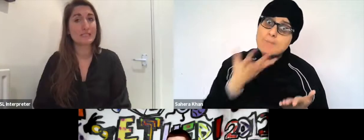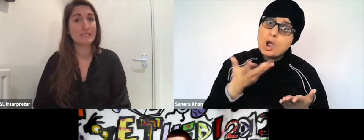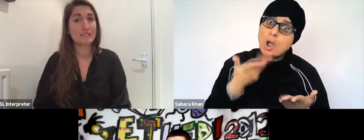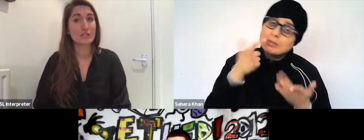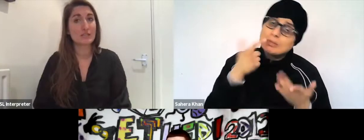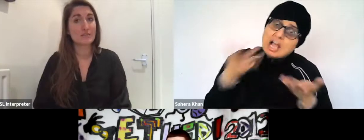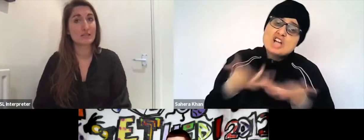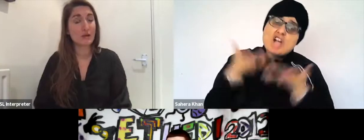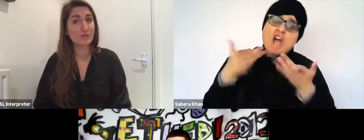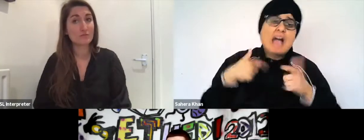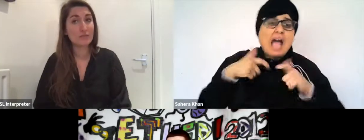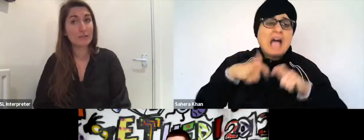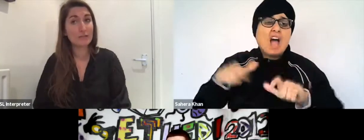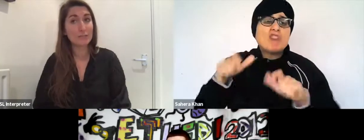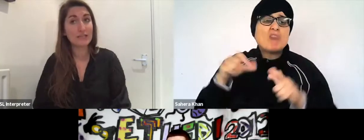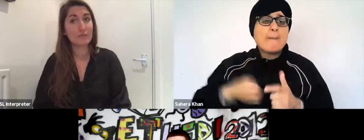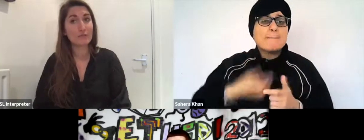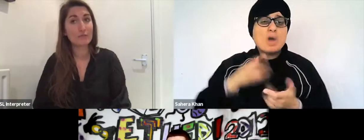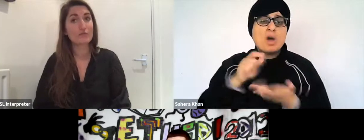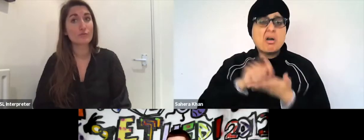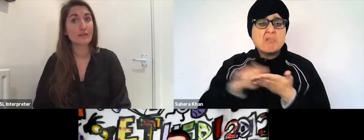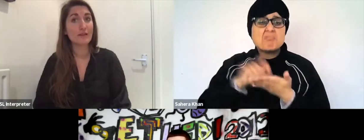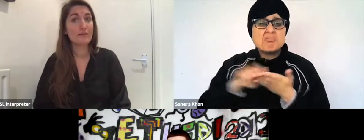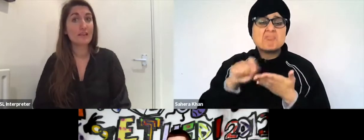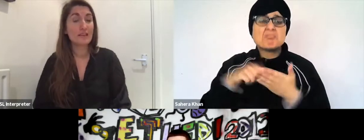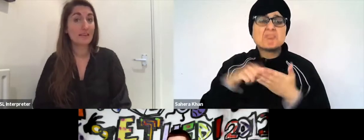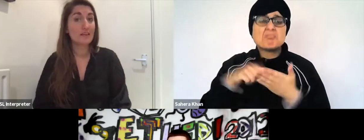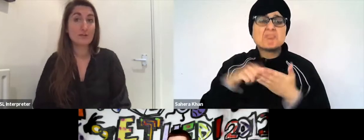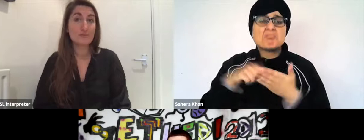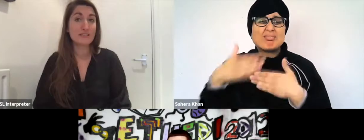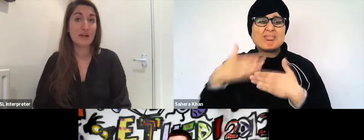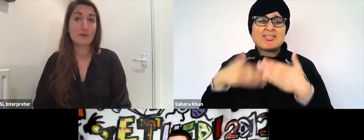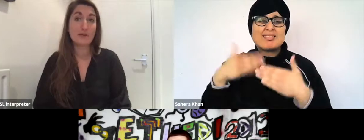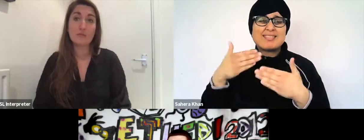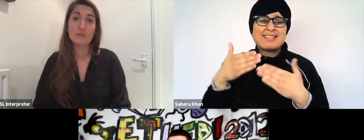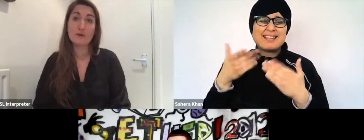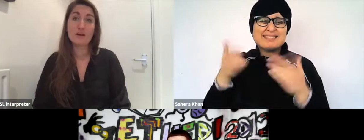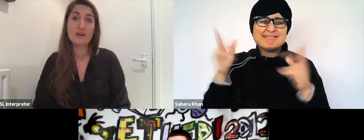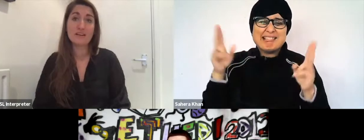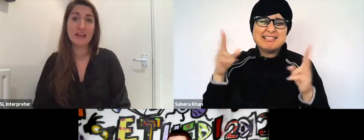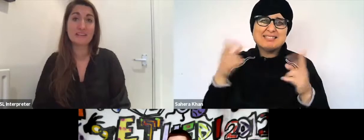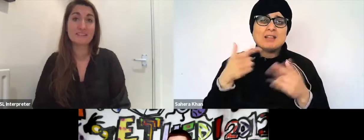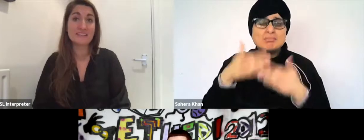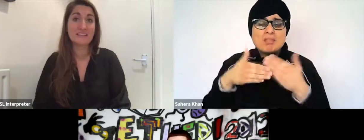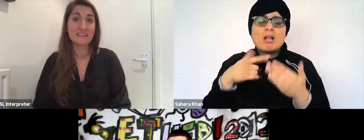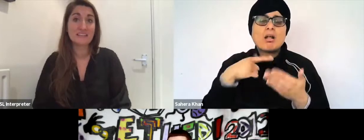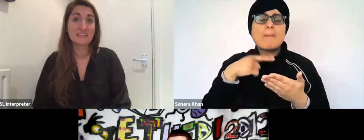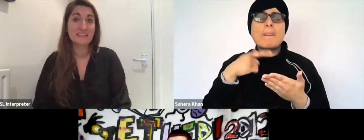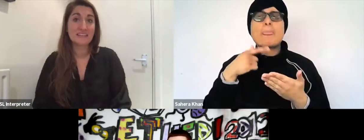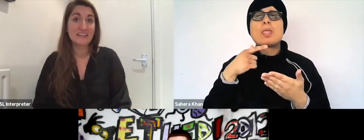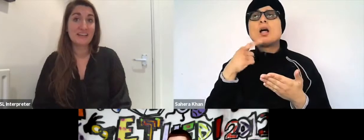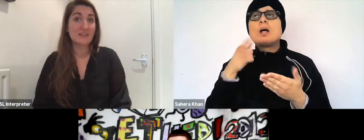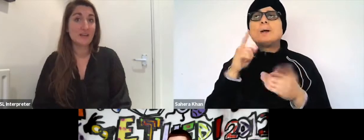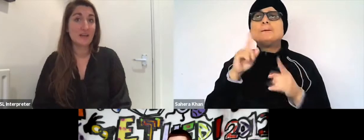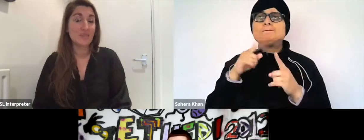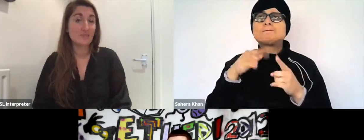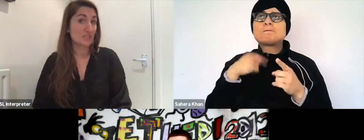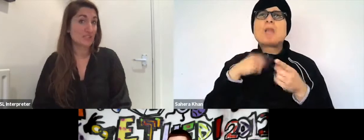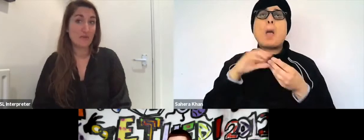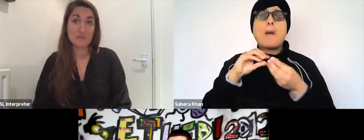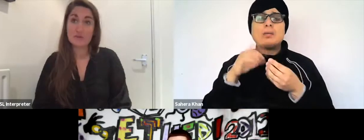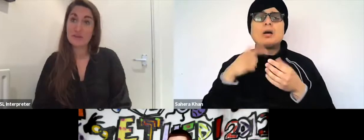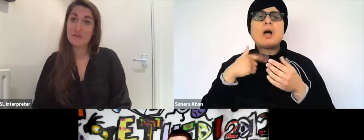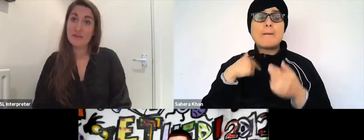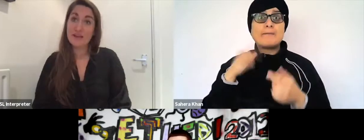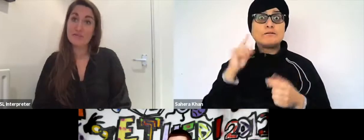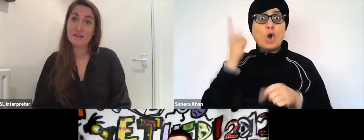and my teacher looked at them and said, "Wow, it's really, really lovely poetry." And they encouraged me to carry on with my work, and just